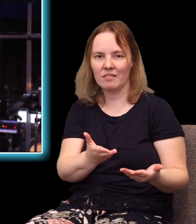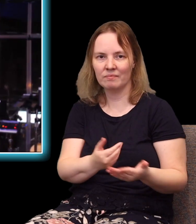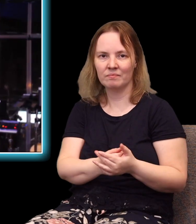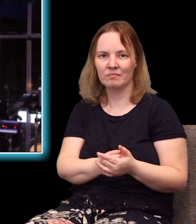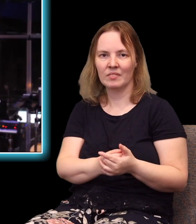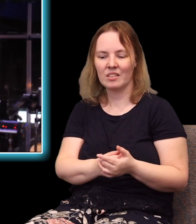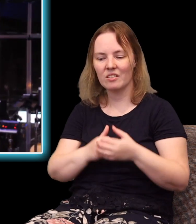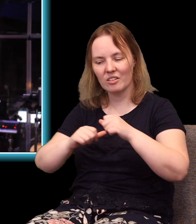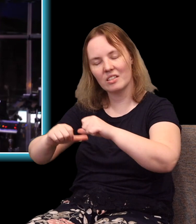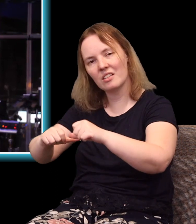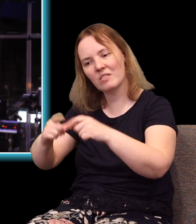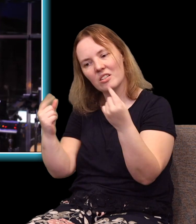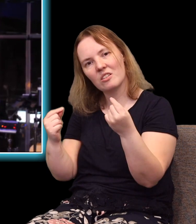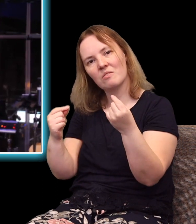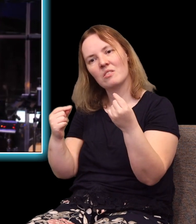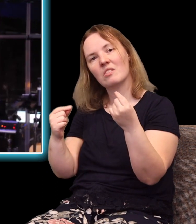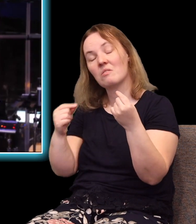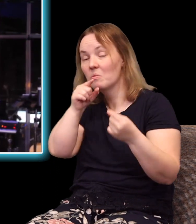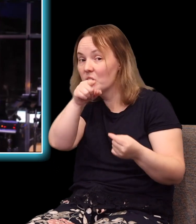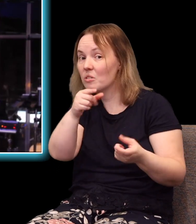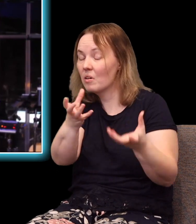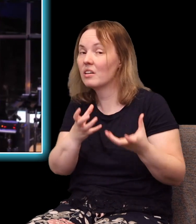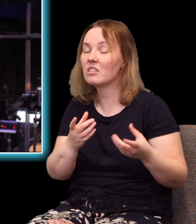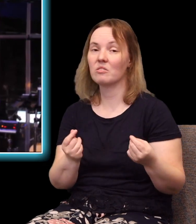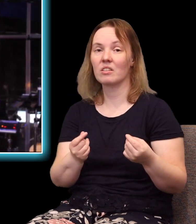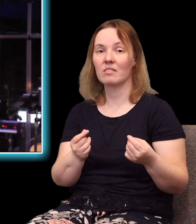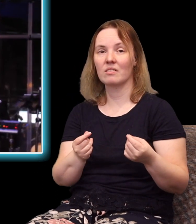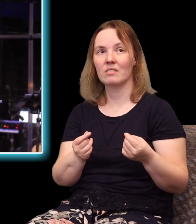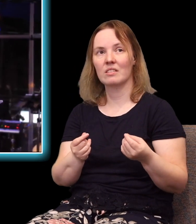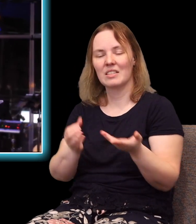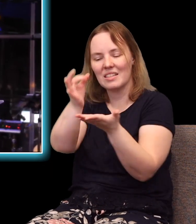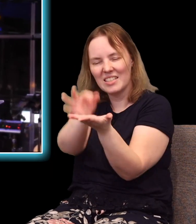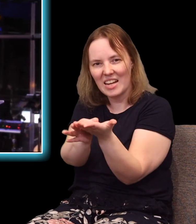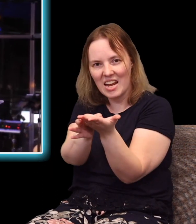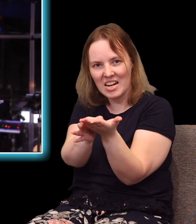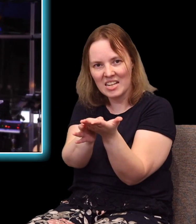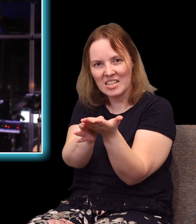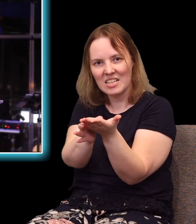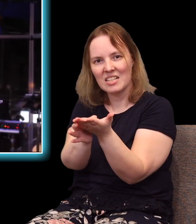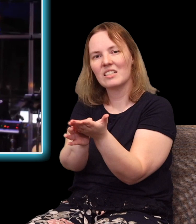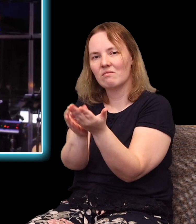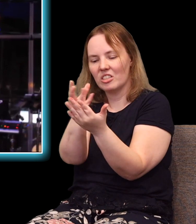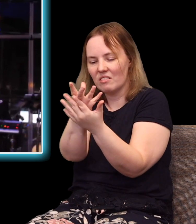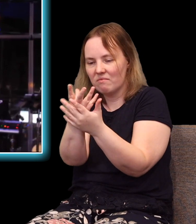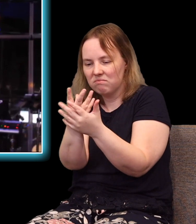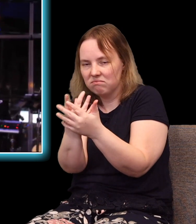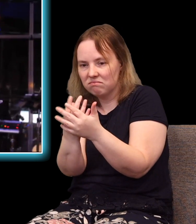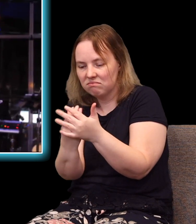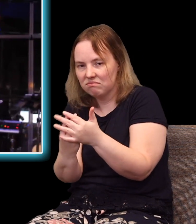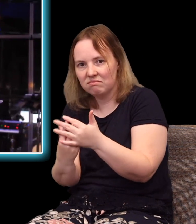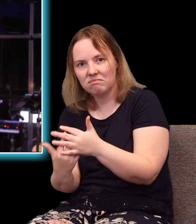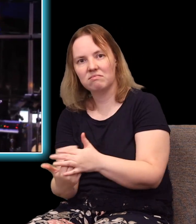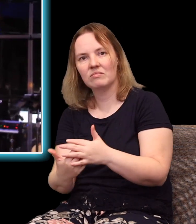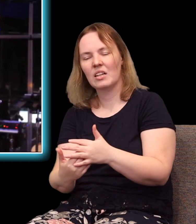flesh. You're still kind of doing what you want to do there, right? And so the paint chips away, but the stain soaks right through.